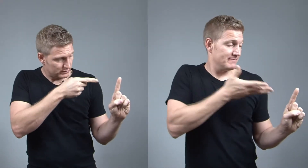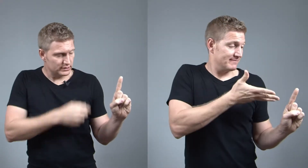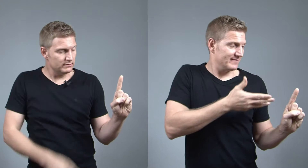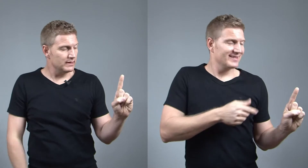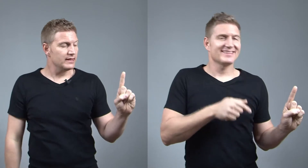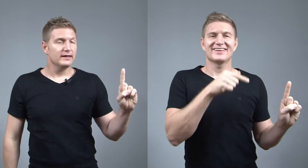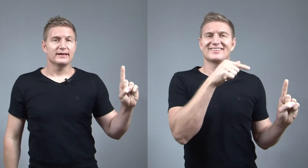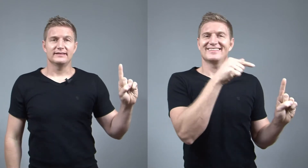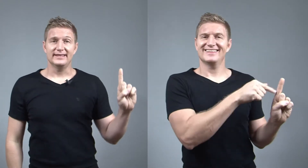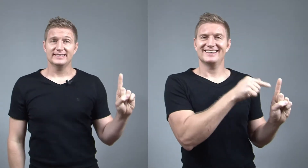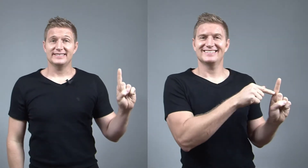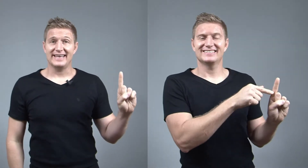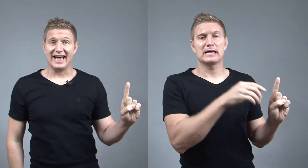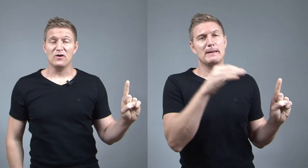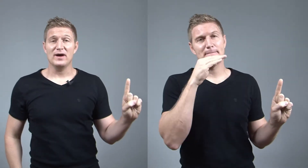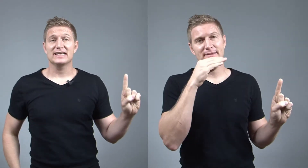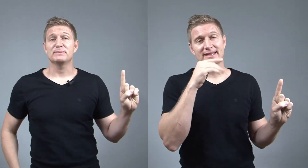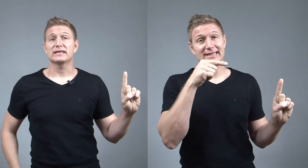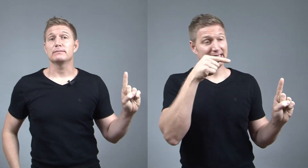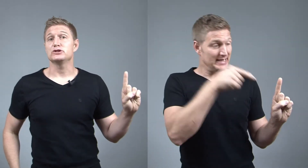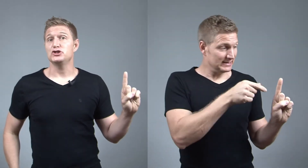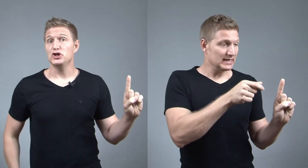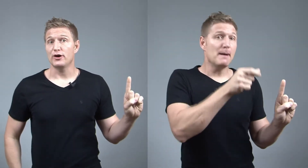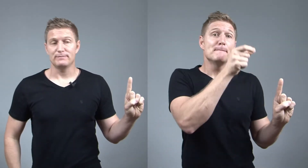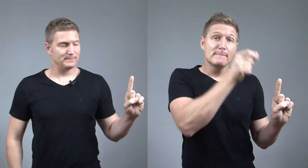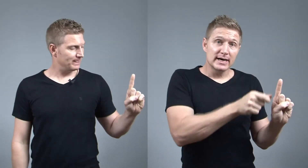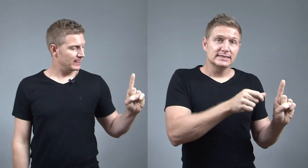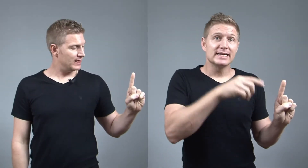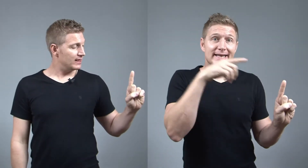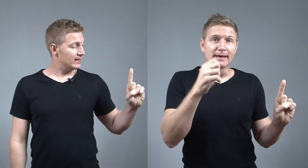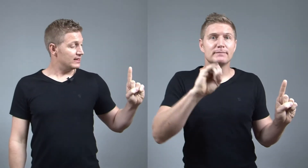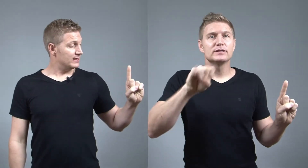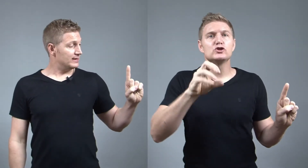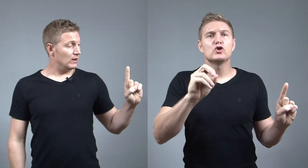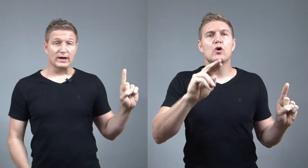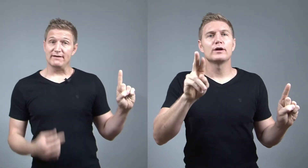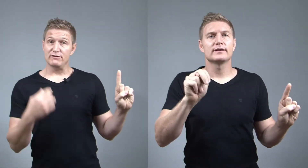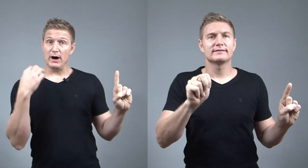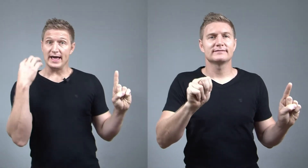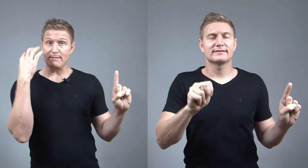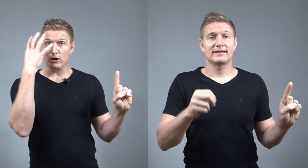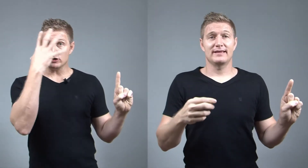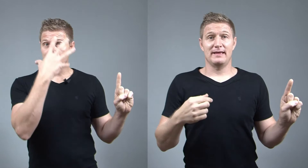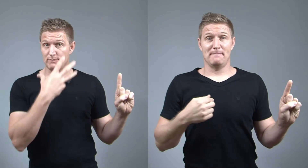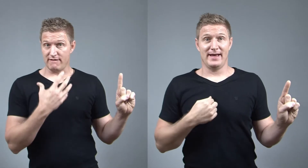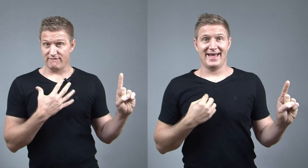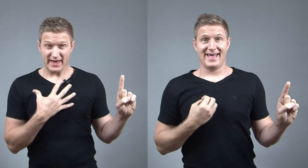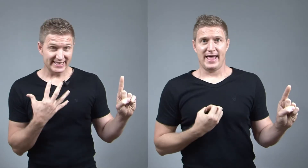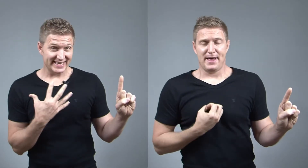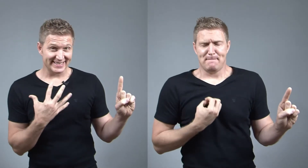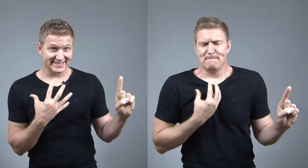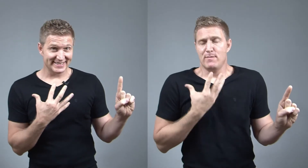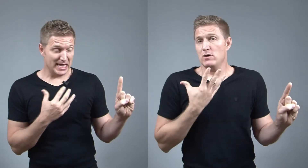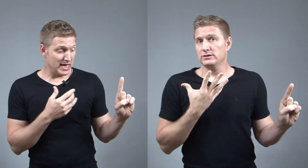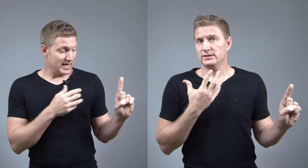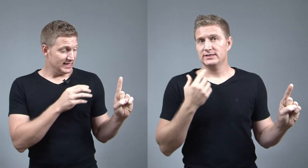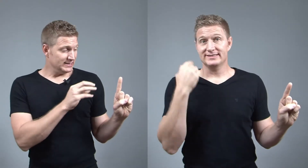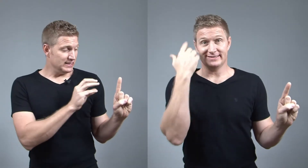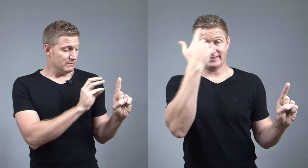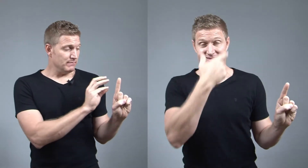person. This now has become John. Now, whatever my emotion on my face is the